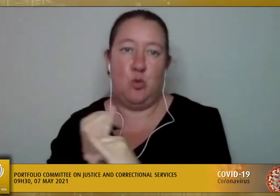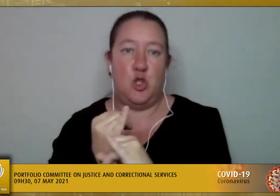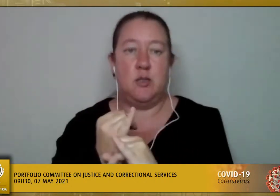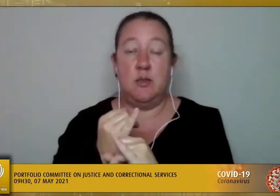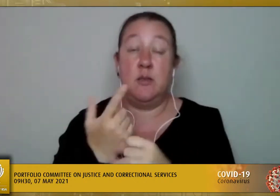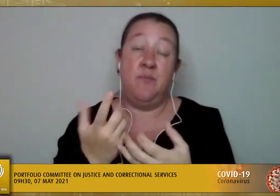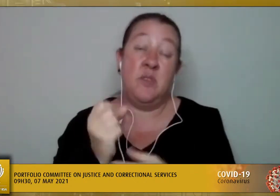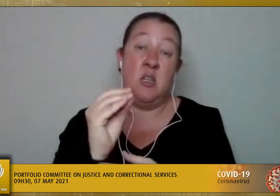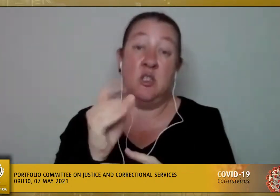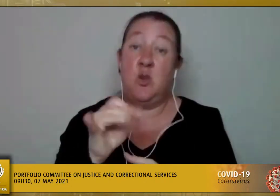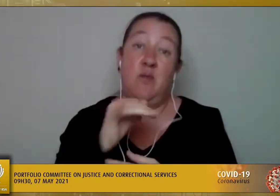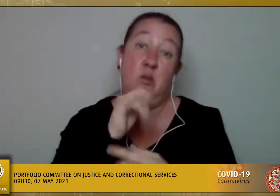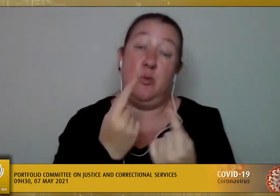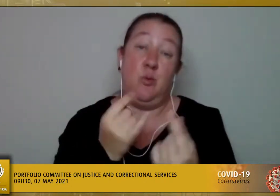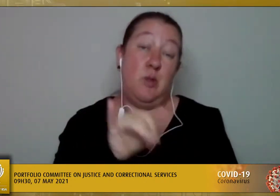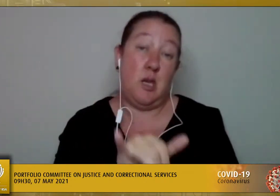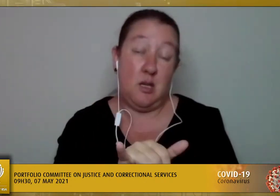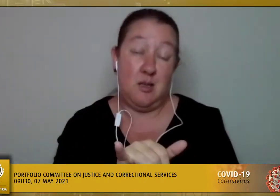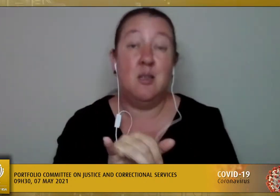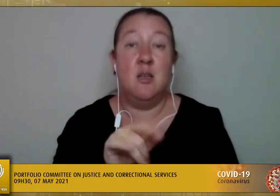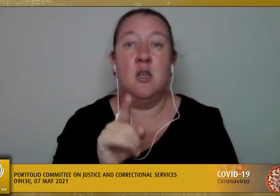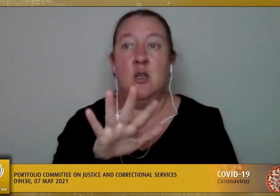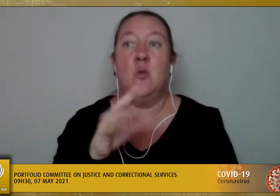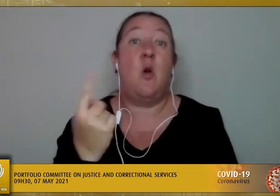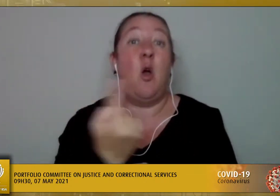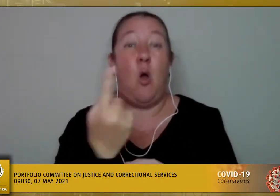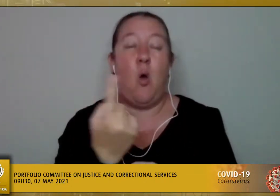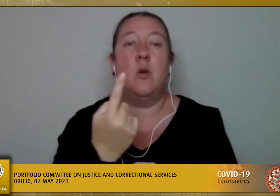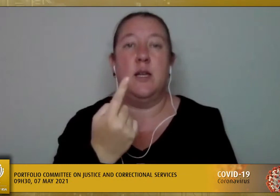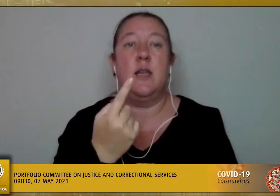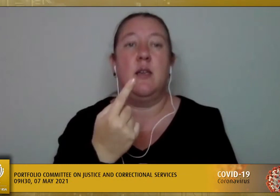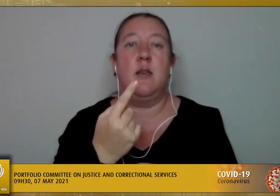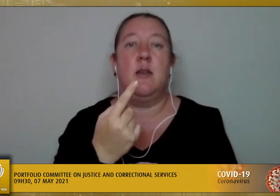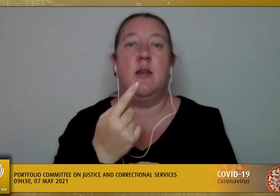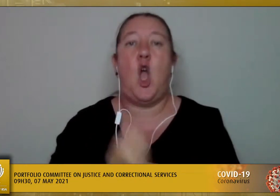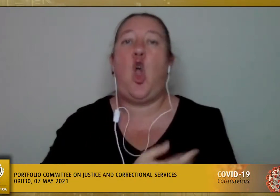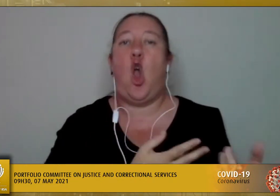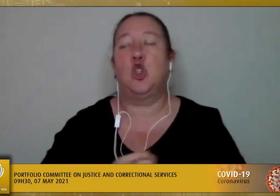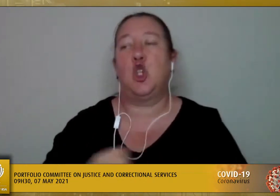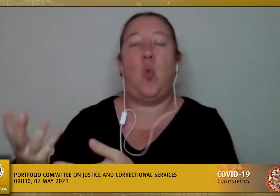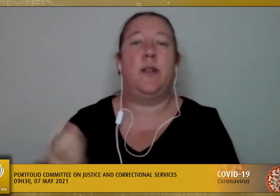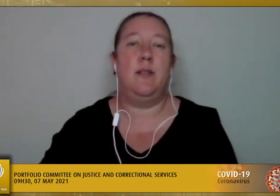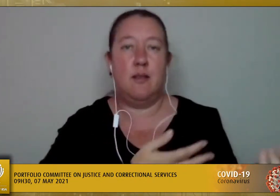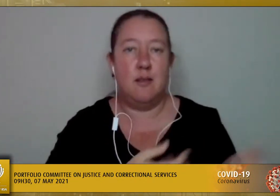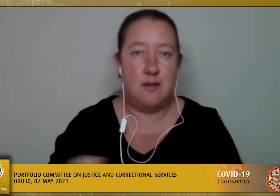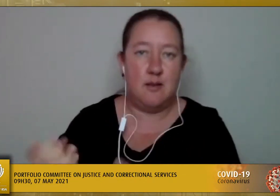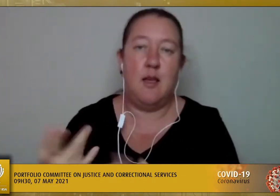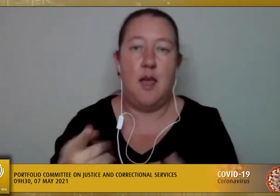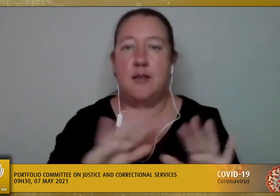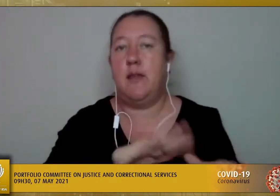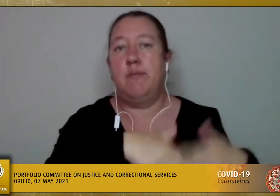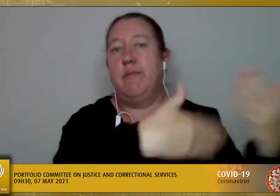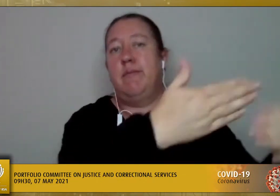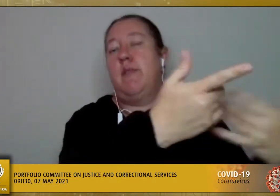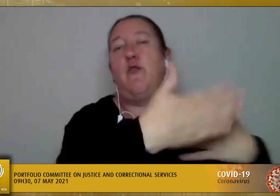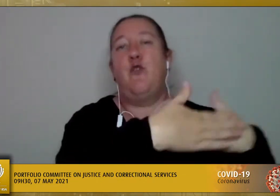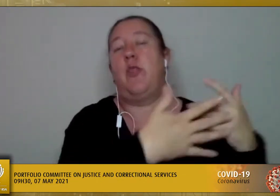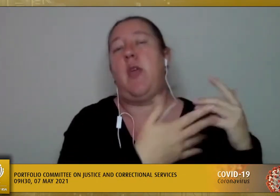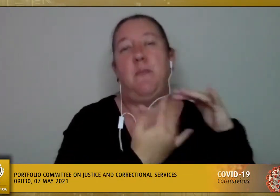so if you don't do that you only be going to be a conduit as they go on into their own further